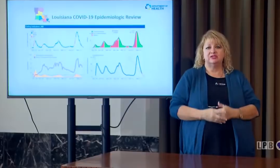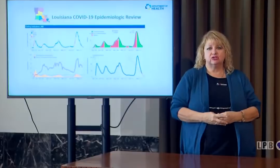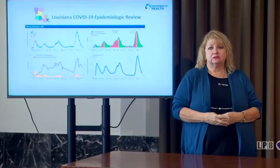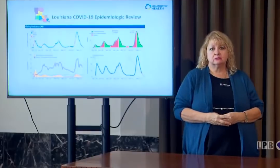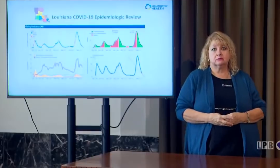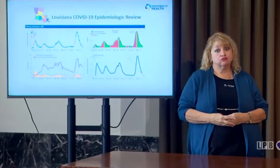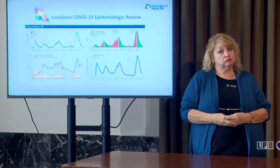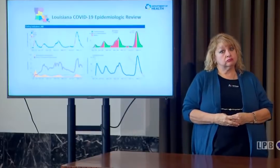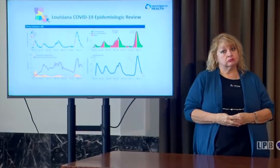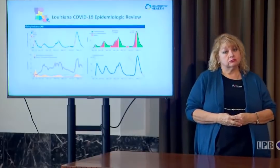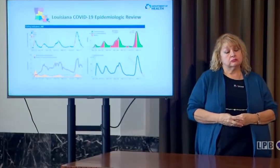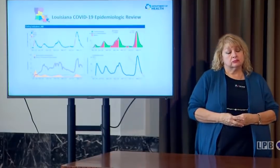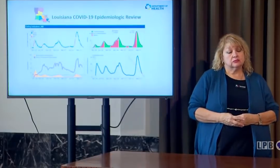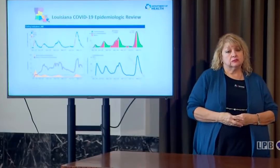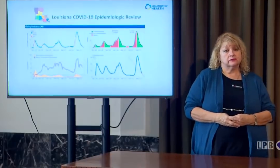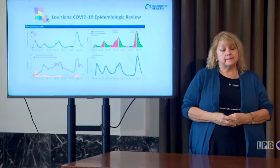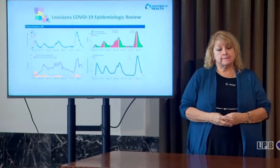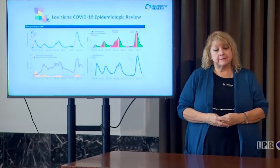state.